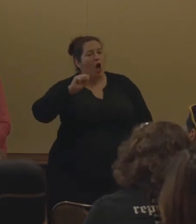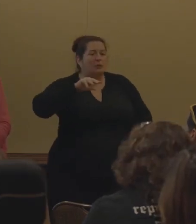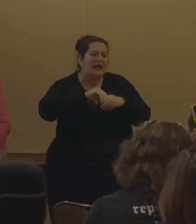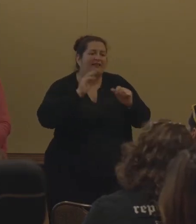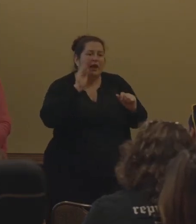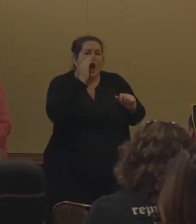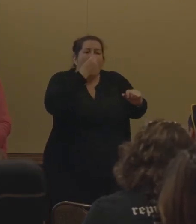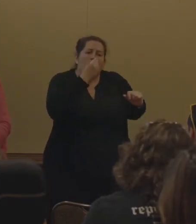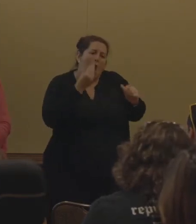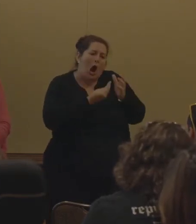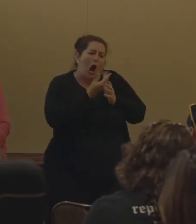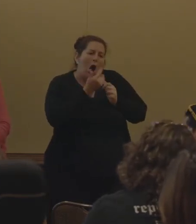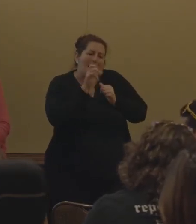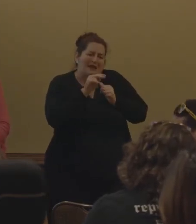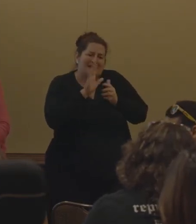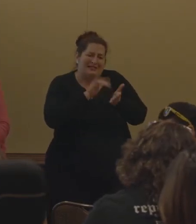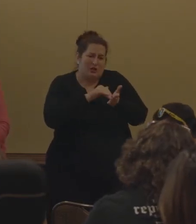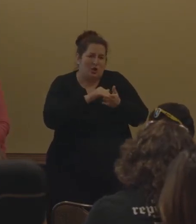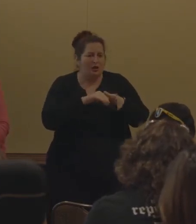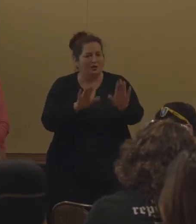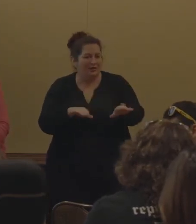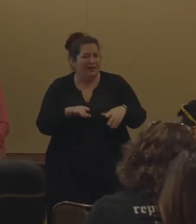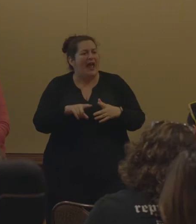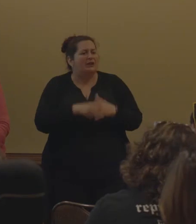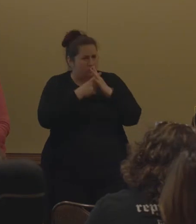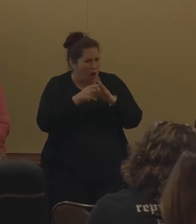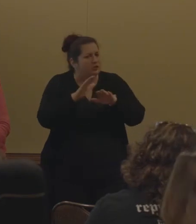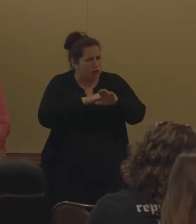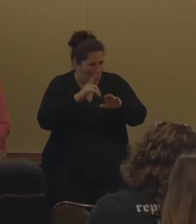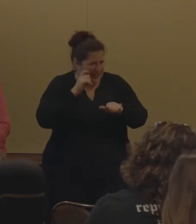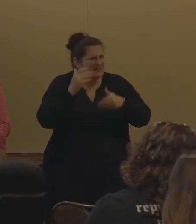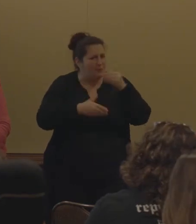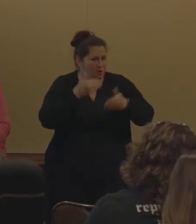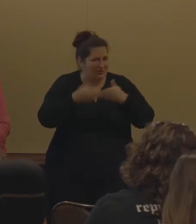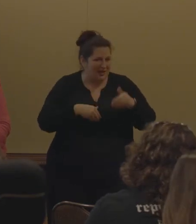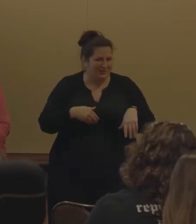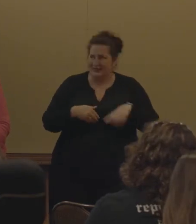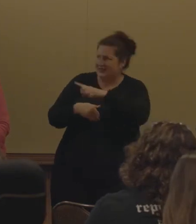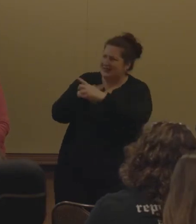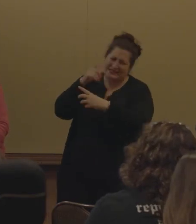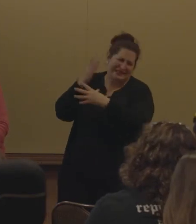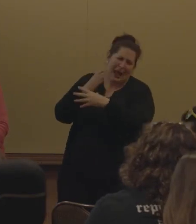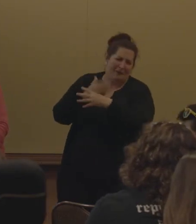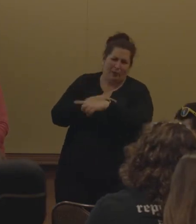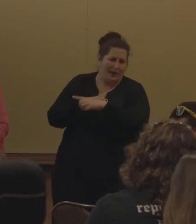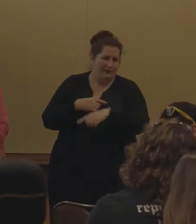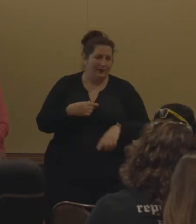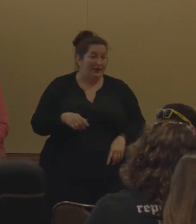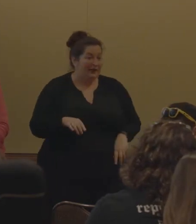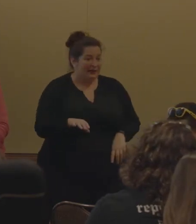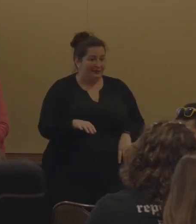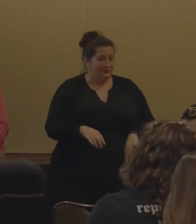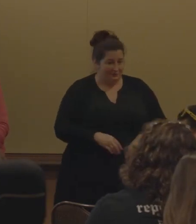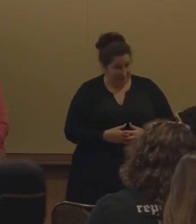garden center. It started out slow because it was a process. Took it from start to finish. I started